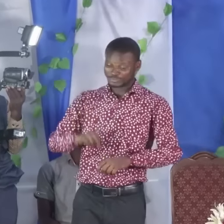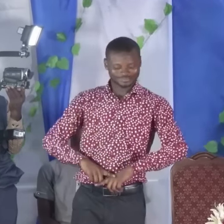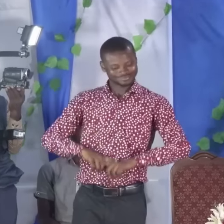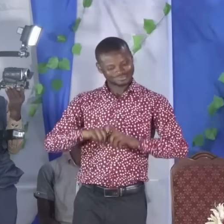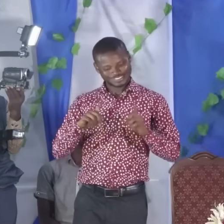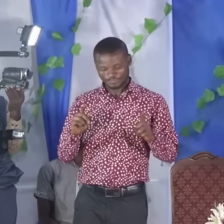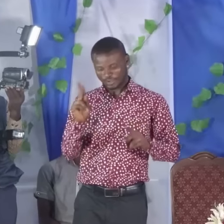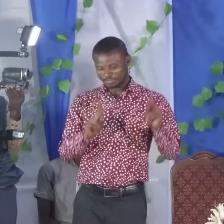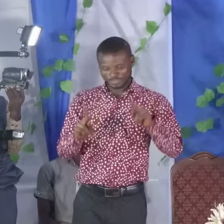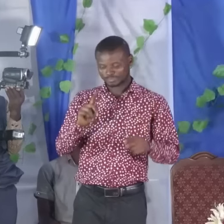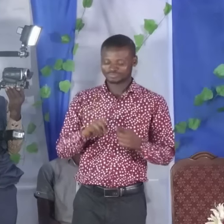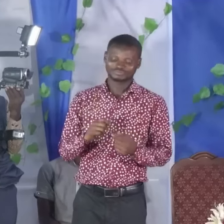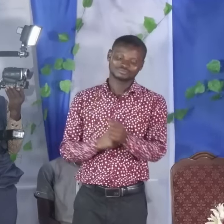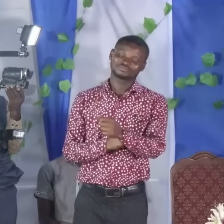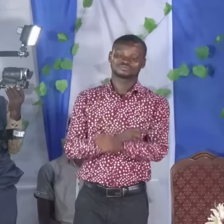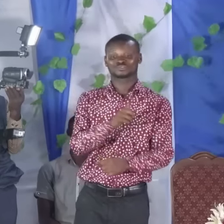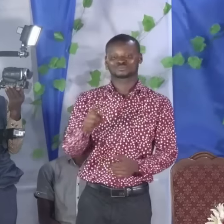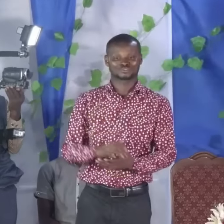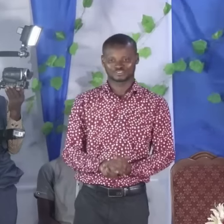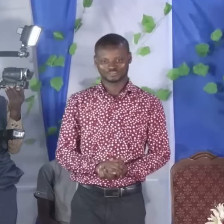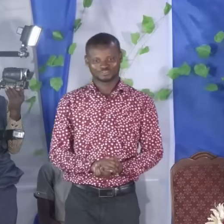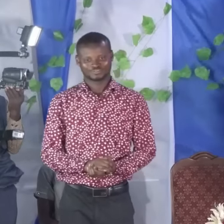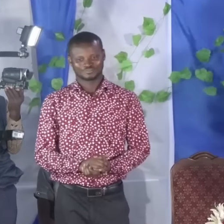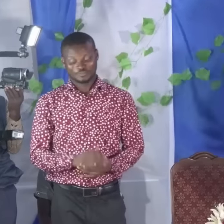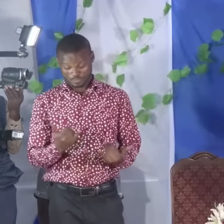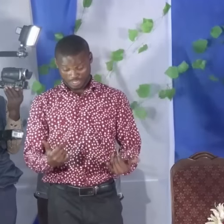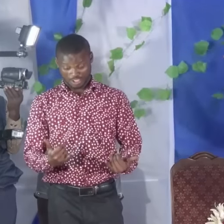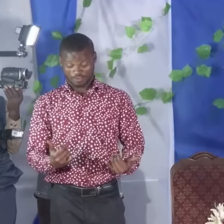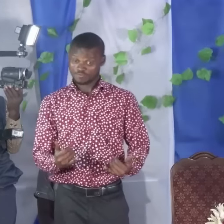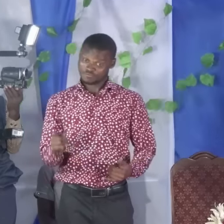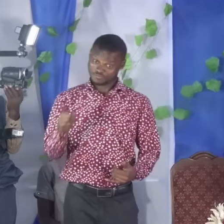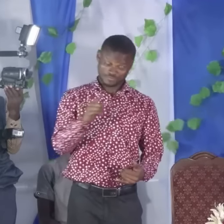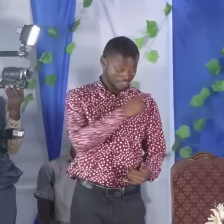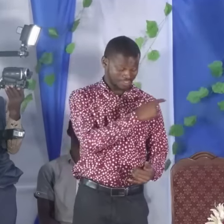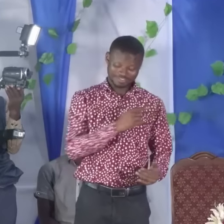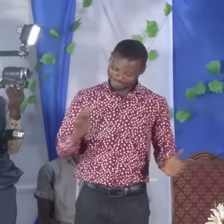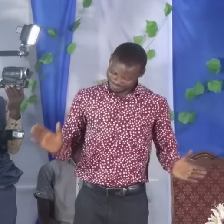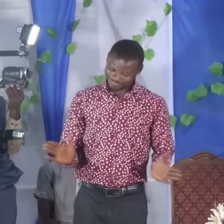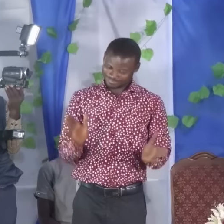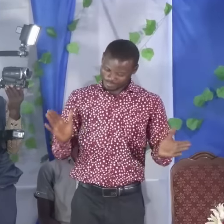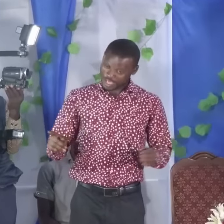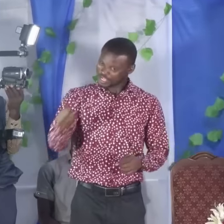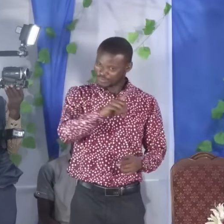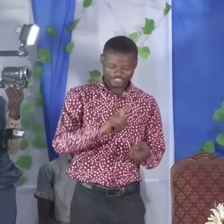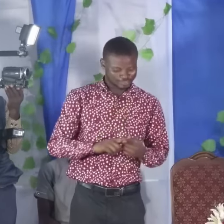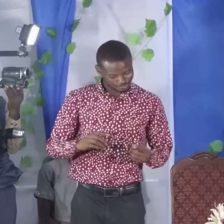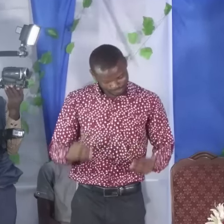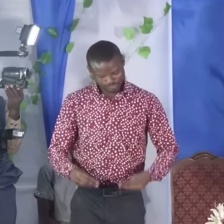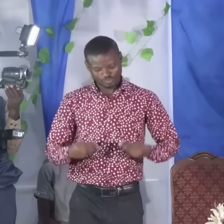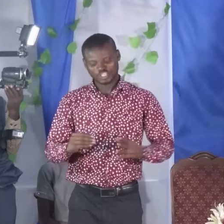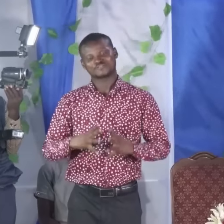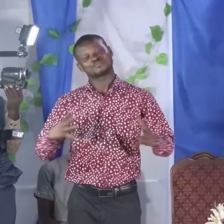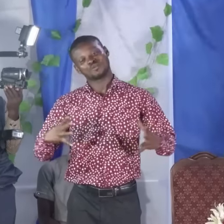oma me beto oma e de mawo en se beka nyina se wan tibia fa ka ujidie